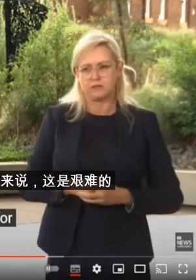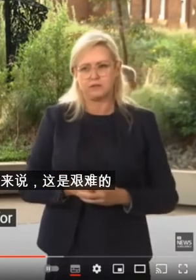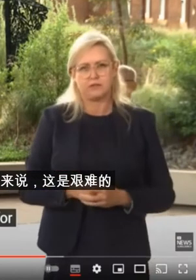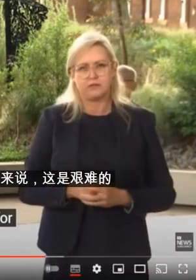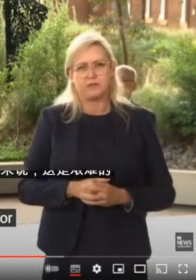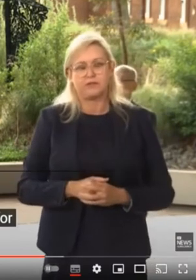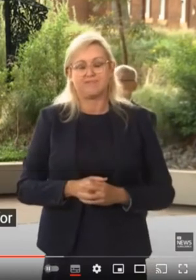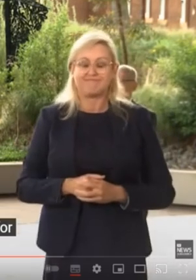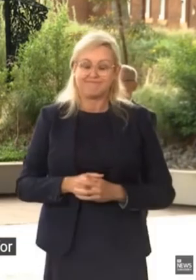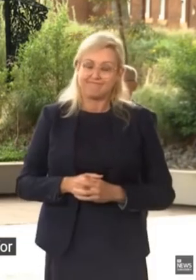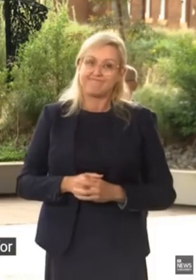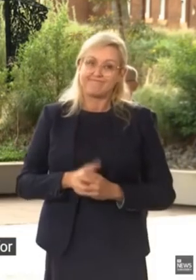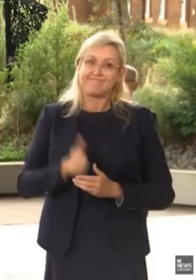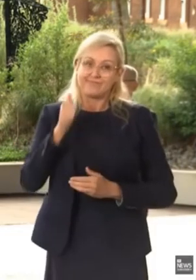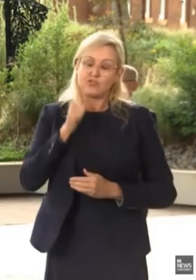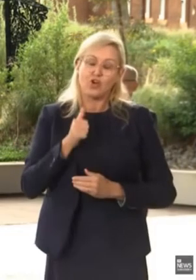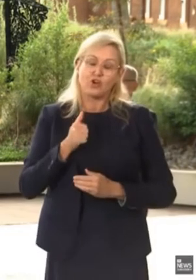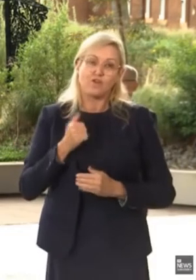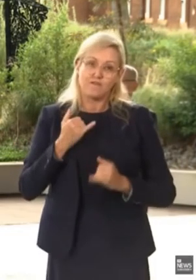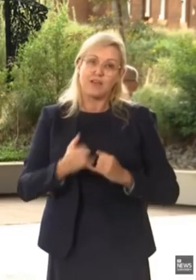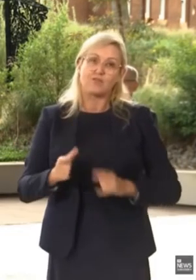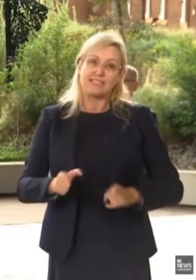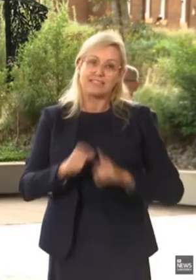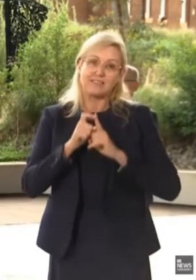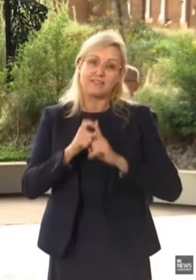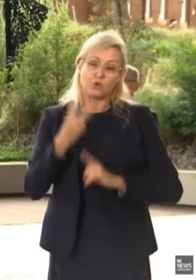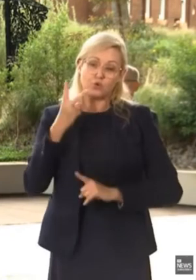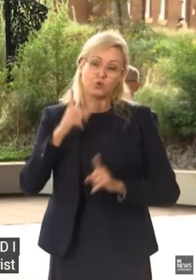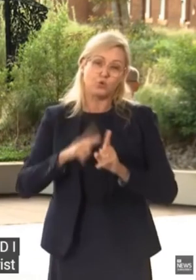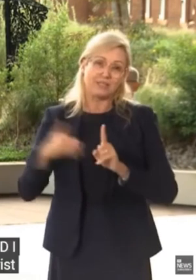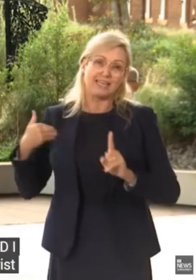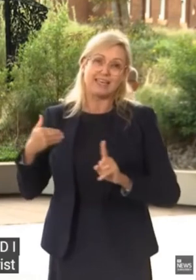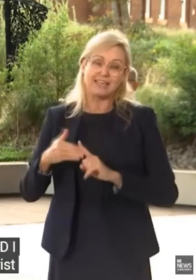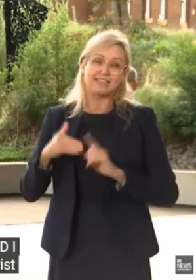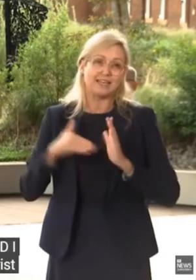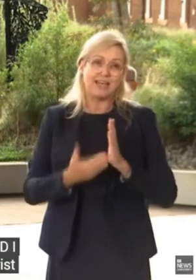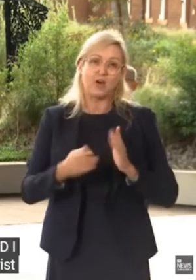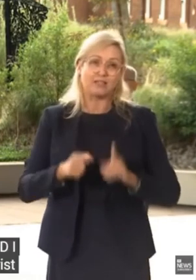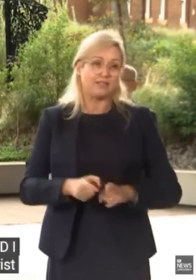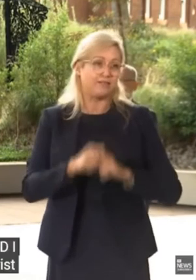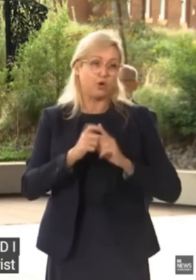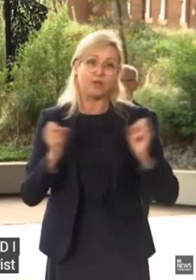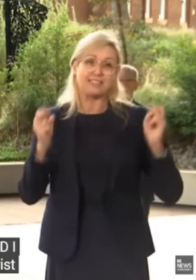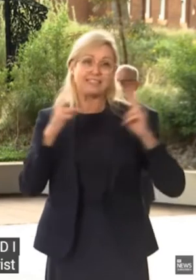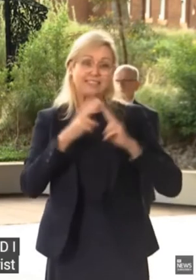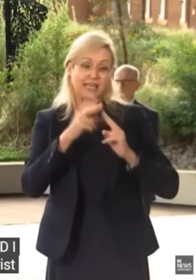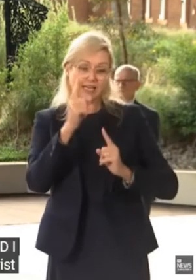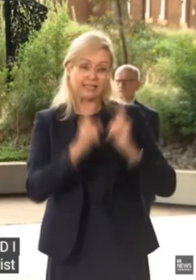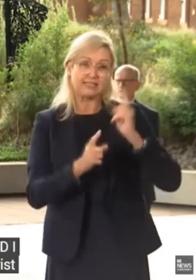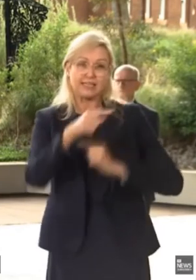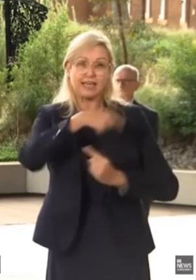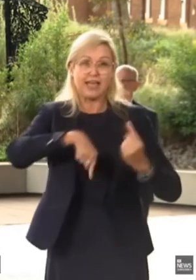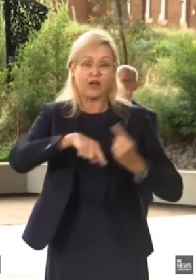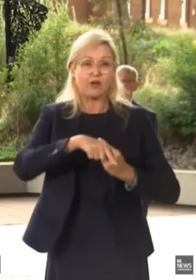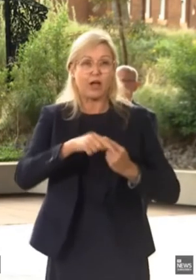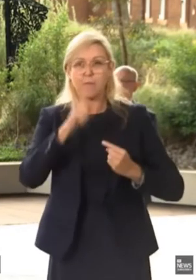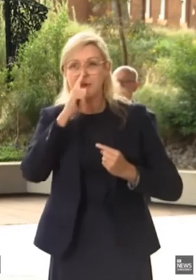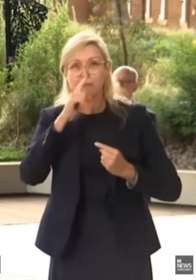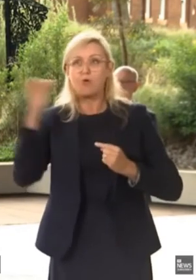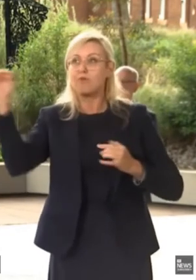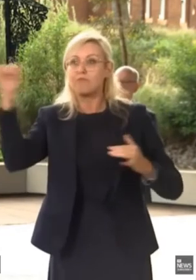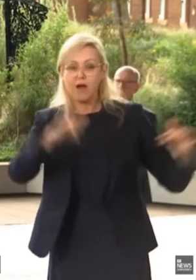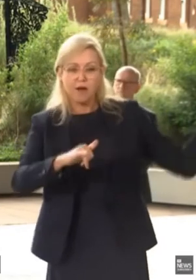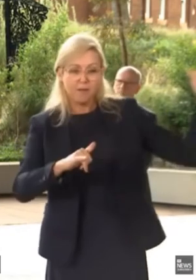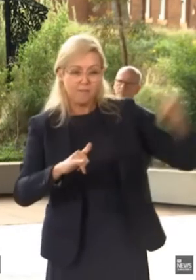tourism, particularly in the Sydney CBD. I mean, so many tourist operators, without having international tourism in our state. I mean,